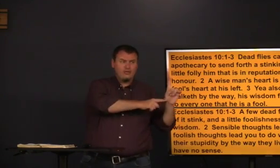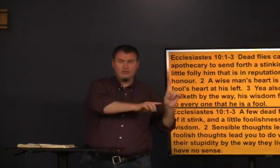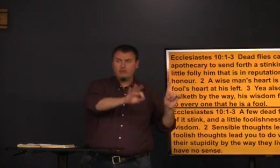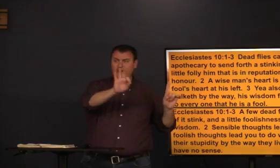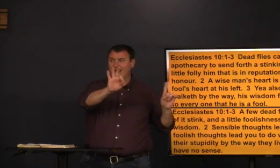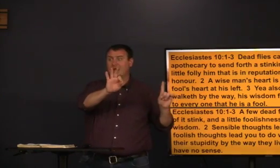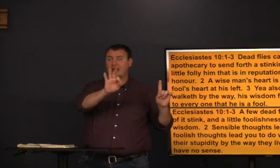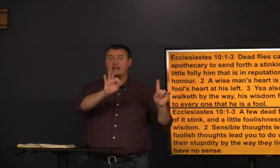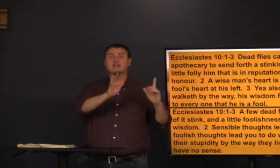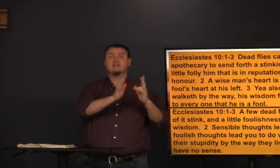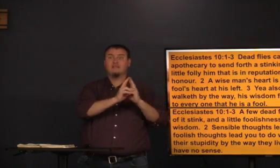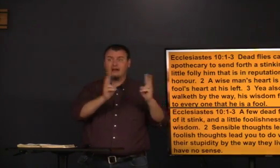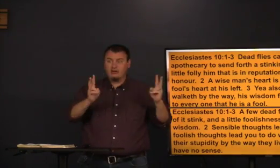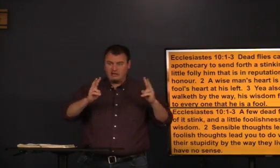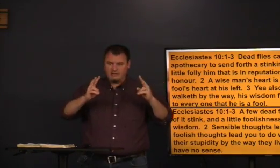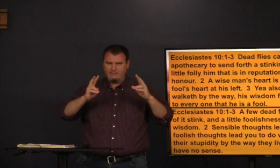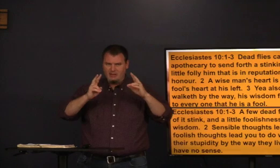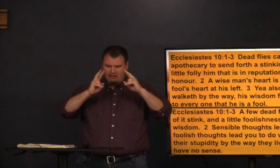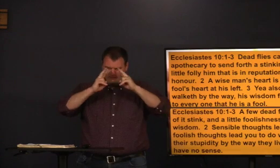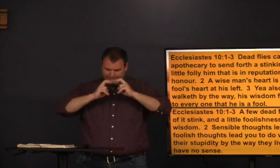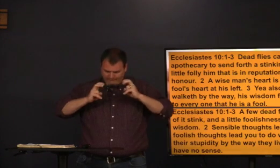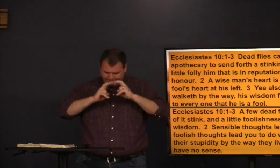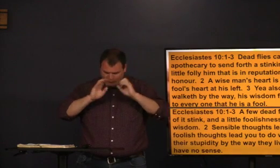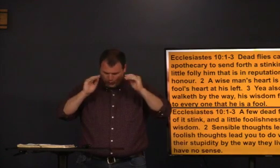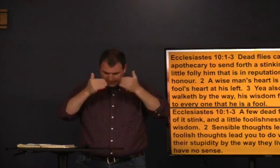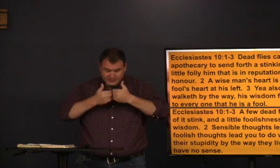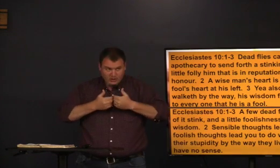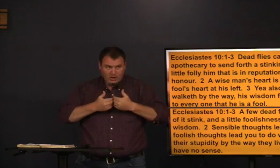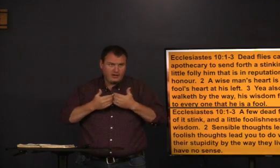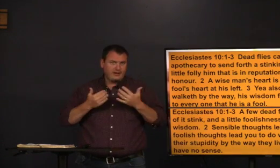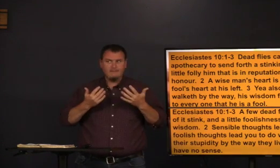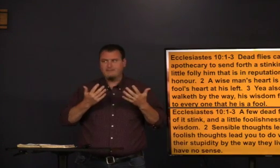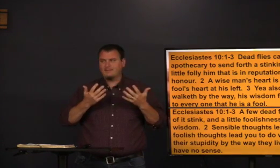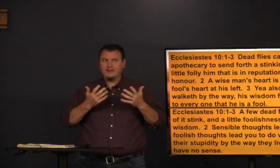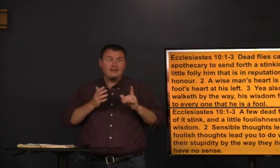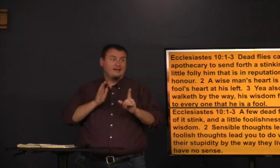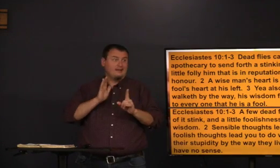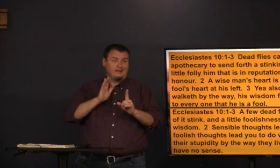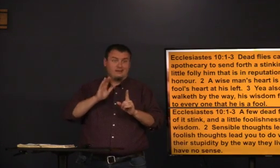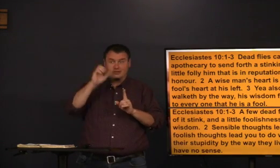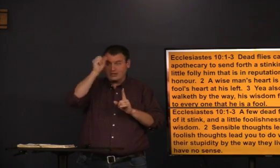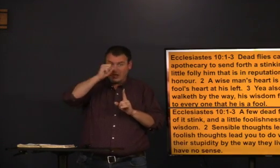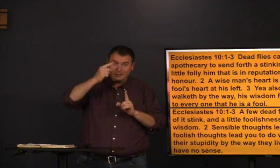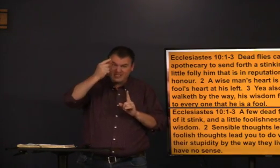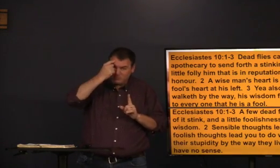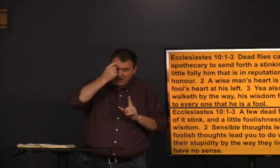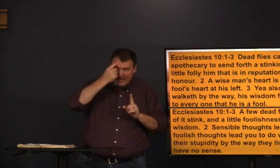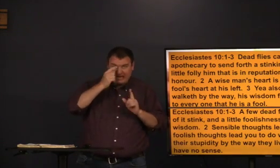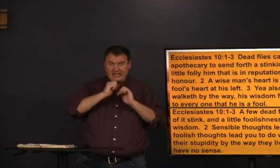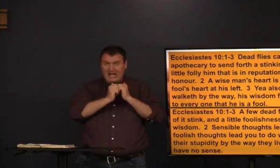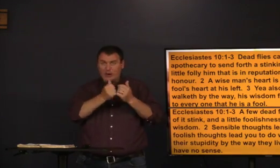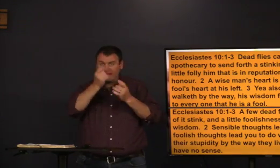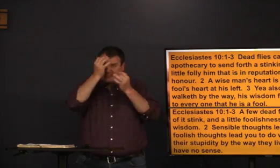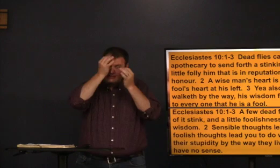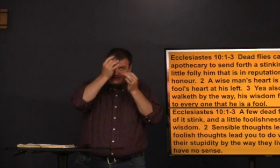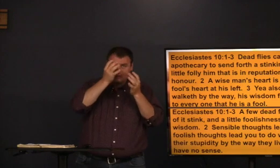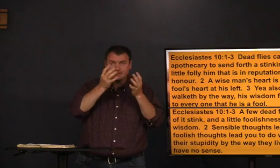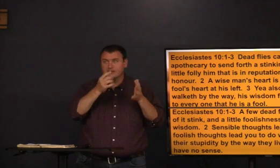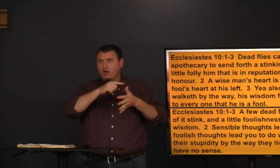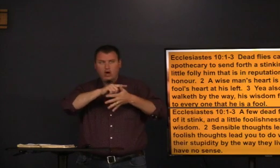through 9 is very focused on Solomon's mind, how he thinks,